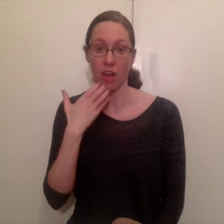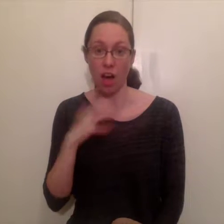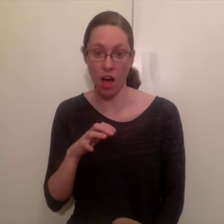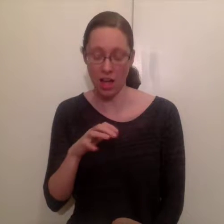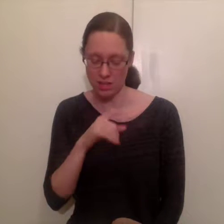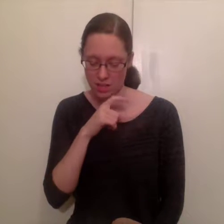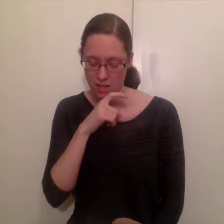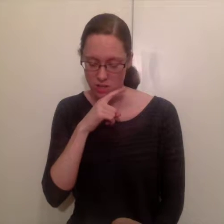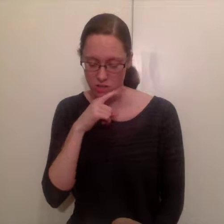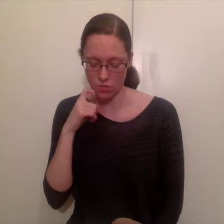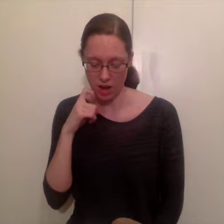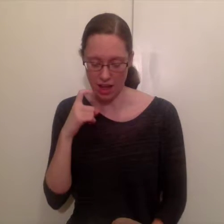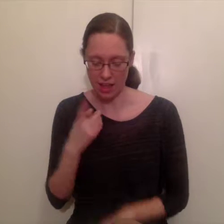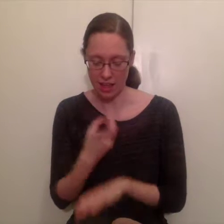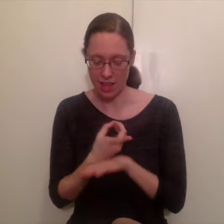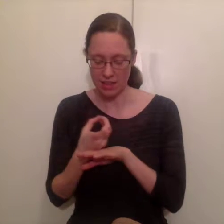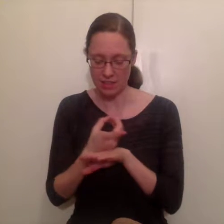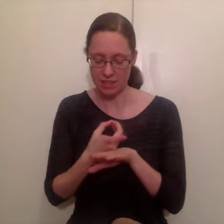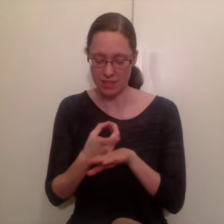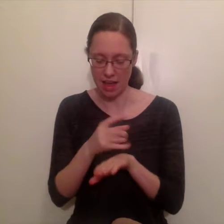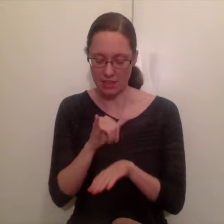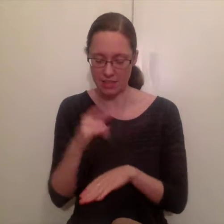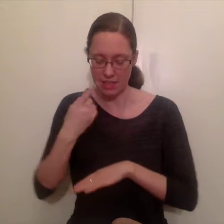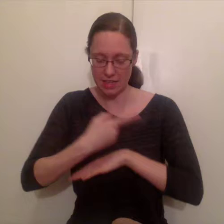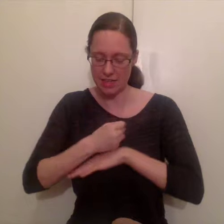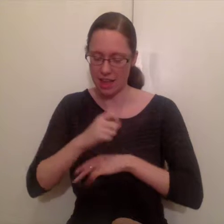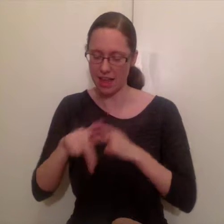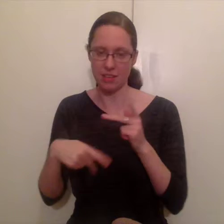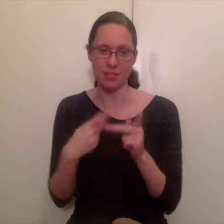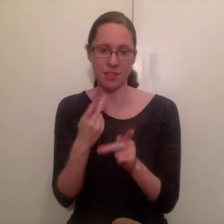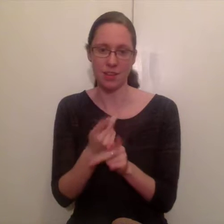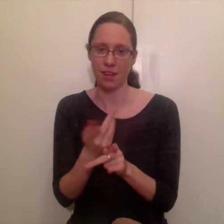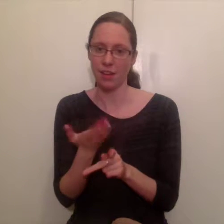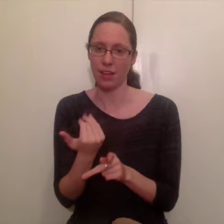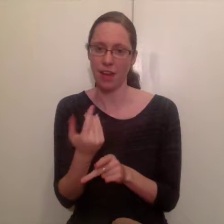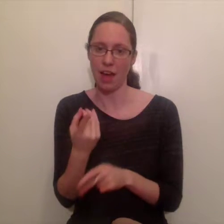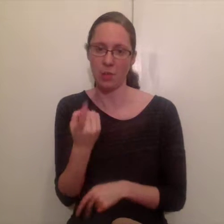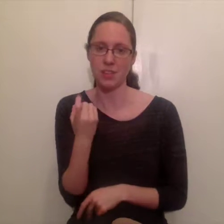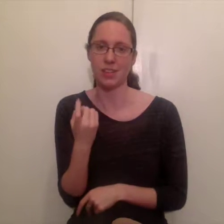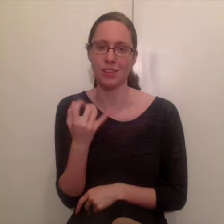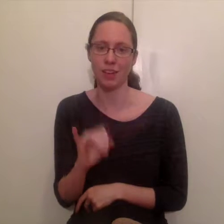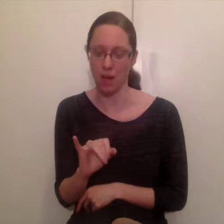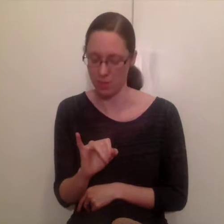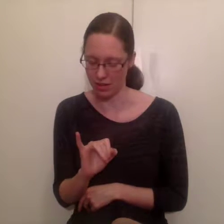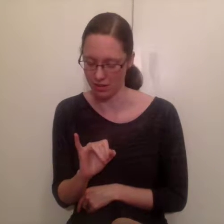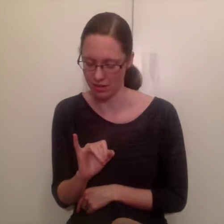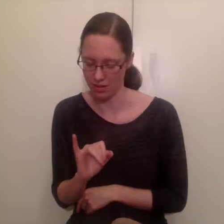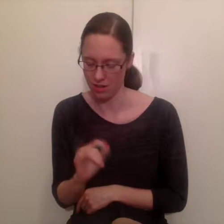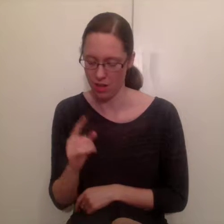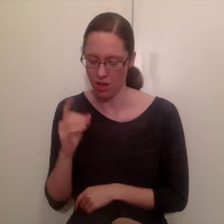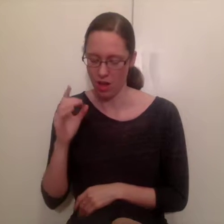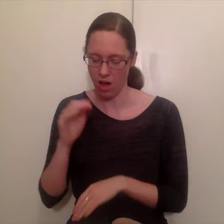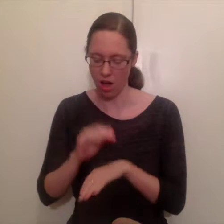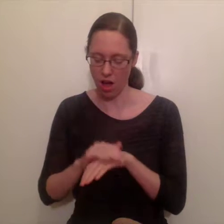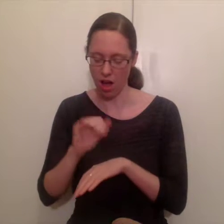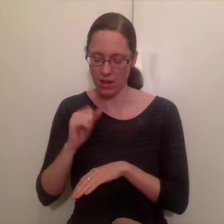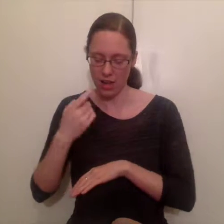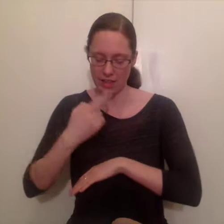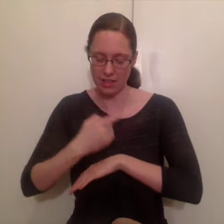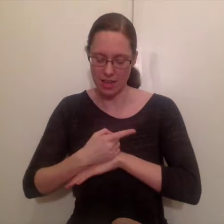The hot, dry, dusty days kept coming. On a